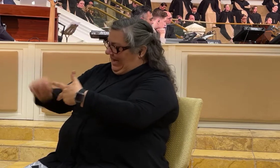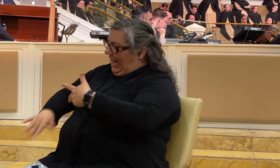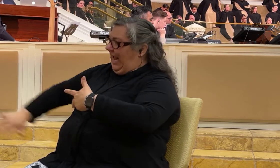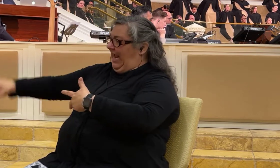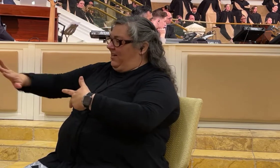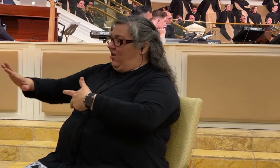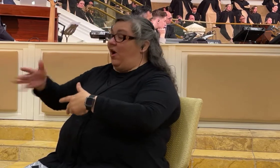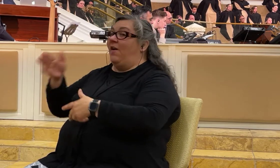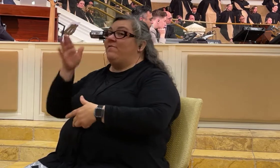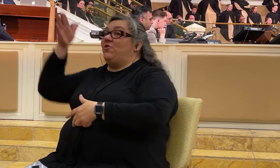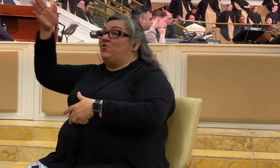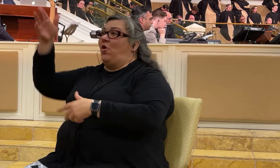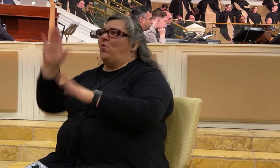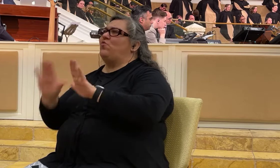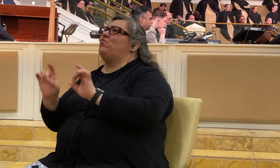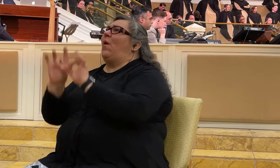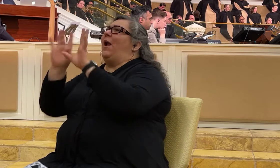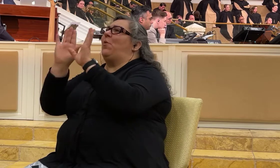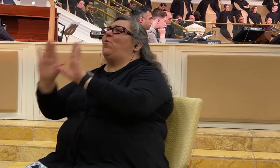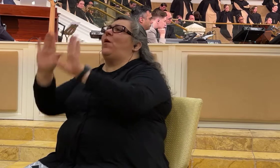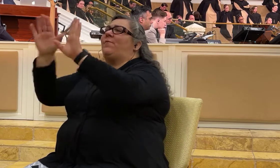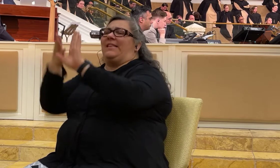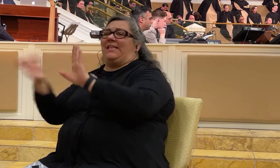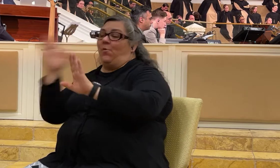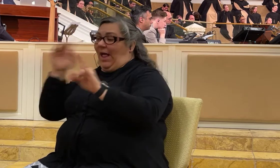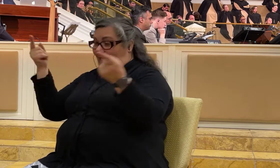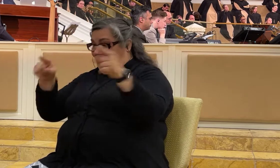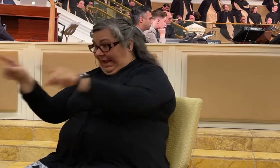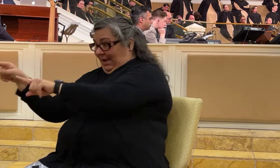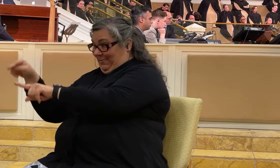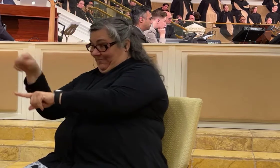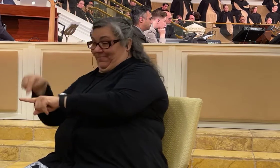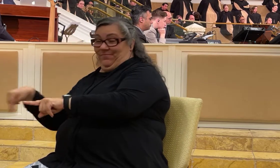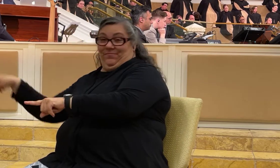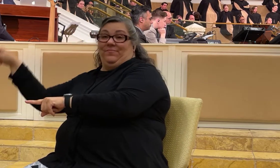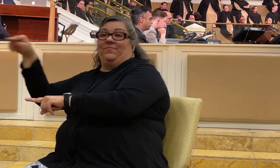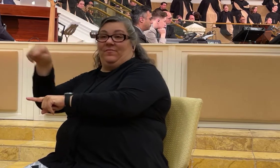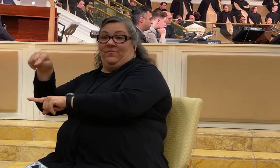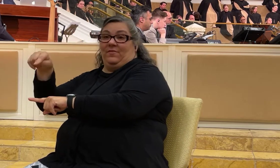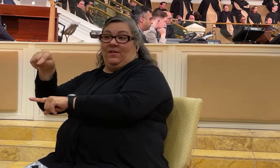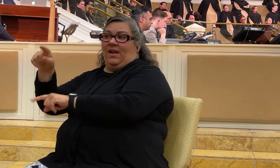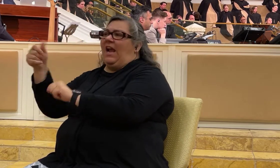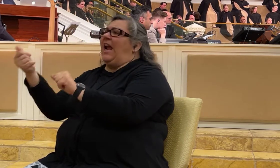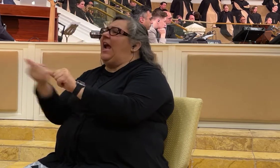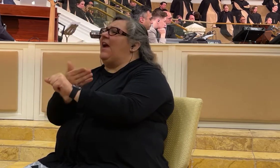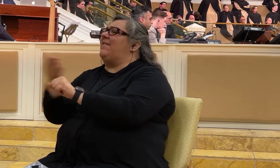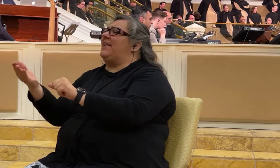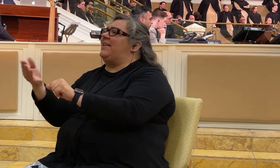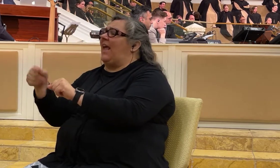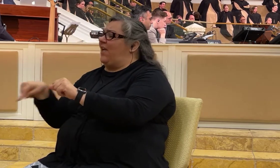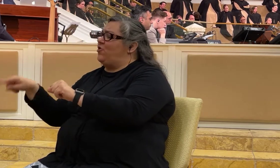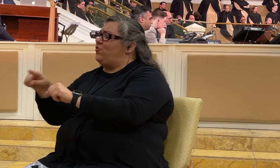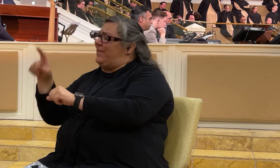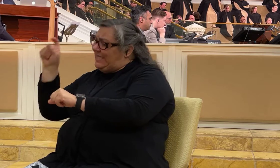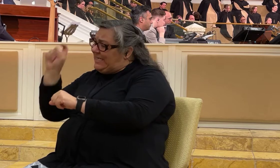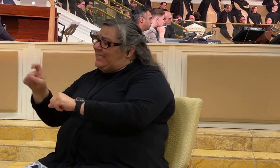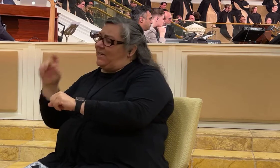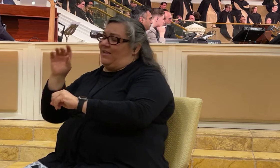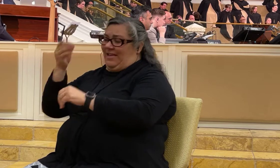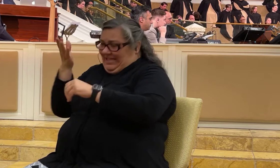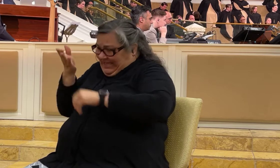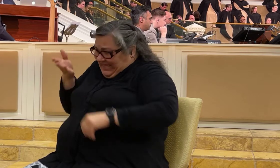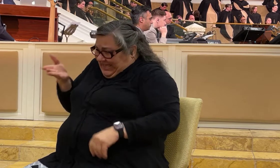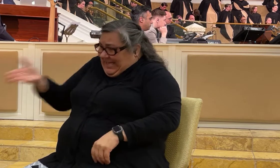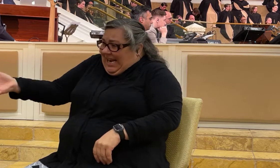great things would take place. And in it was provided everything that would be needed for it